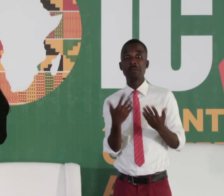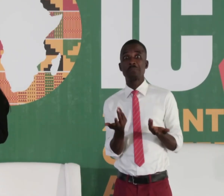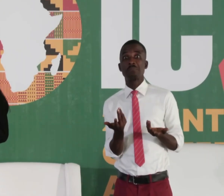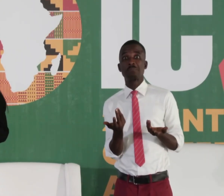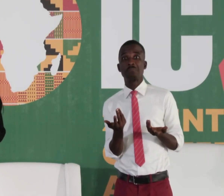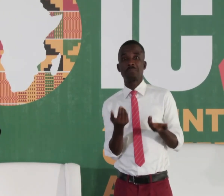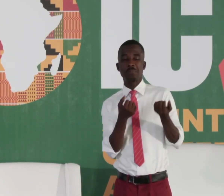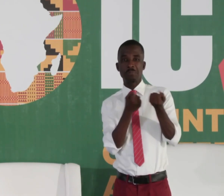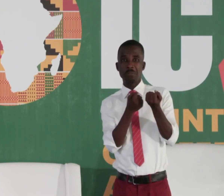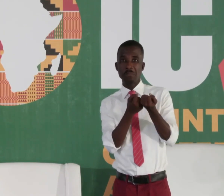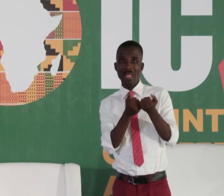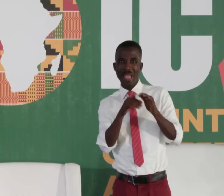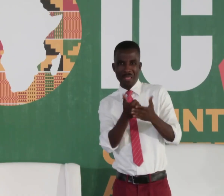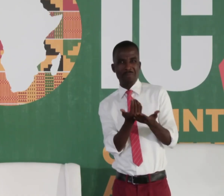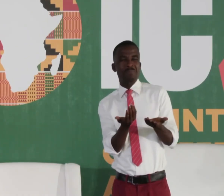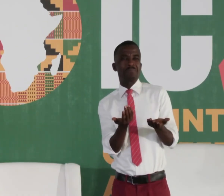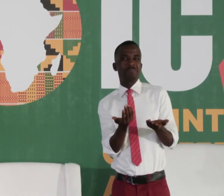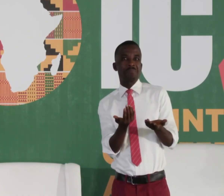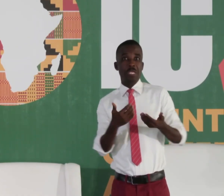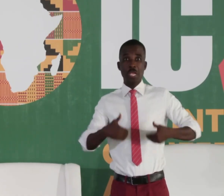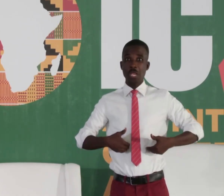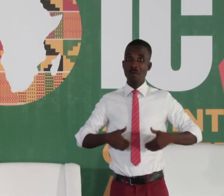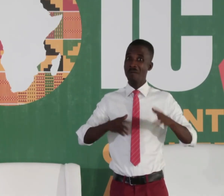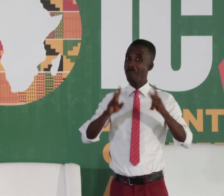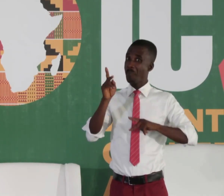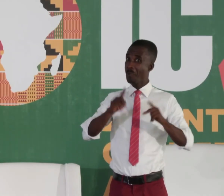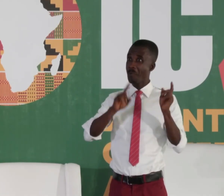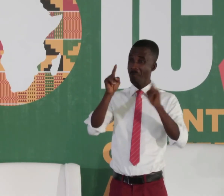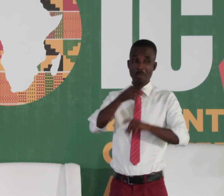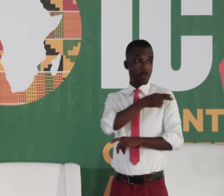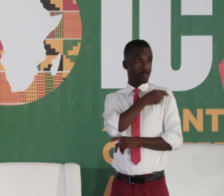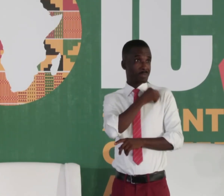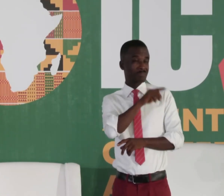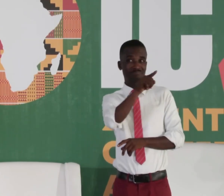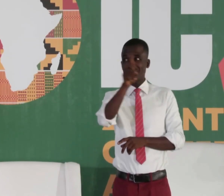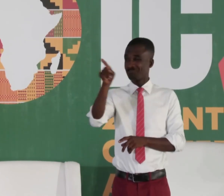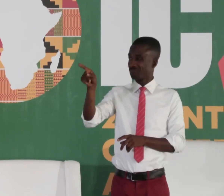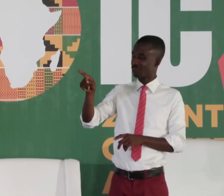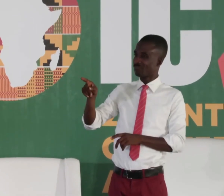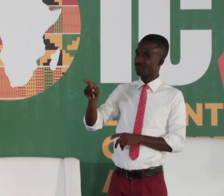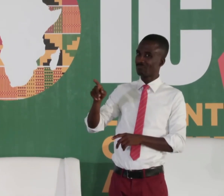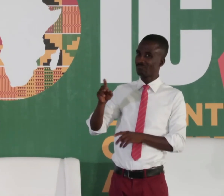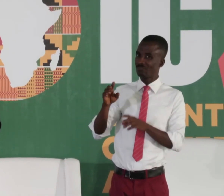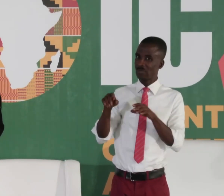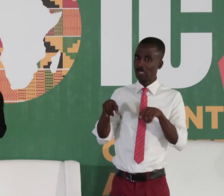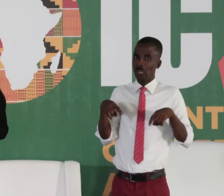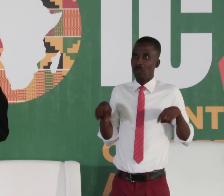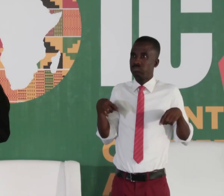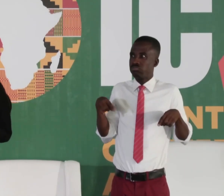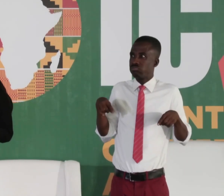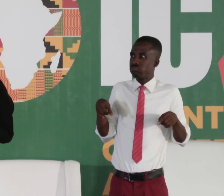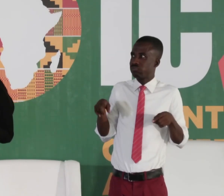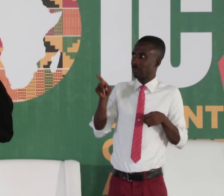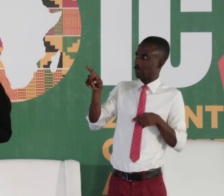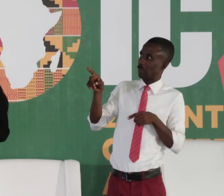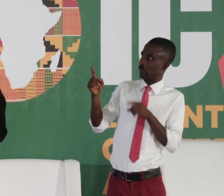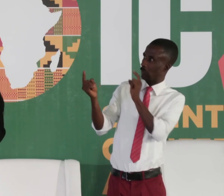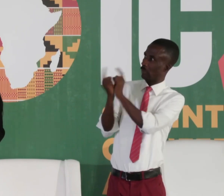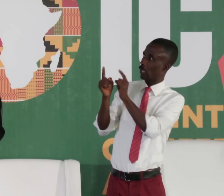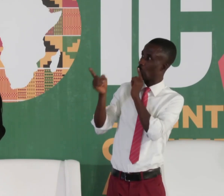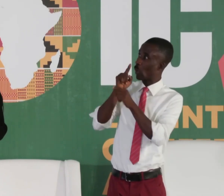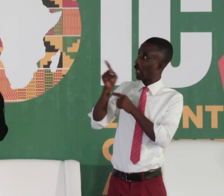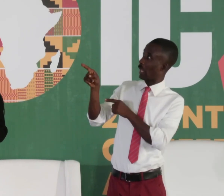support personnel. These young persons, when they get to the healthcare facility, they are uncomfortable. They don't know if this person that I'm going to meet